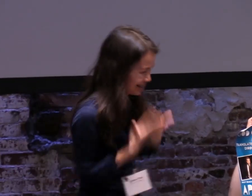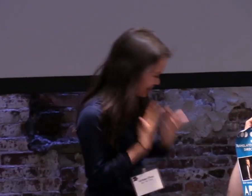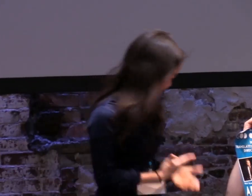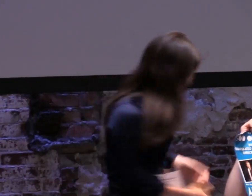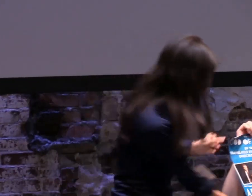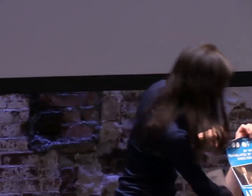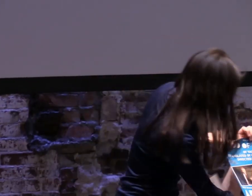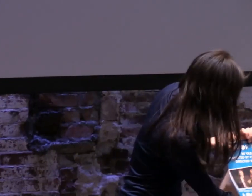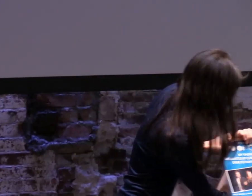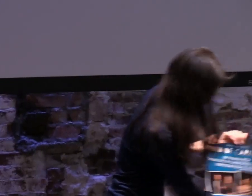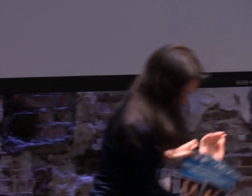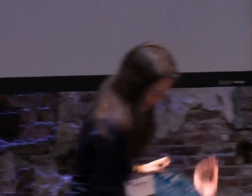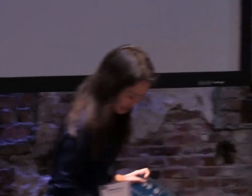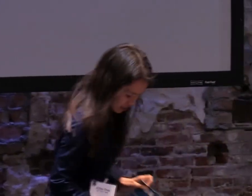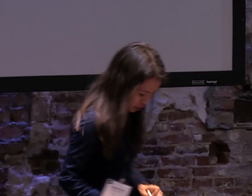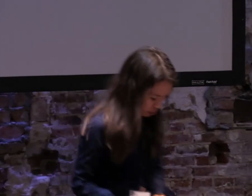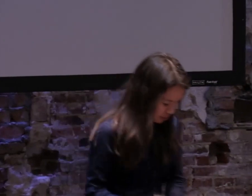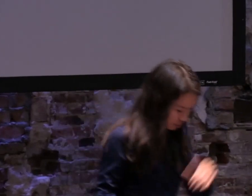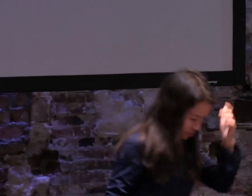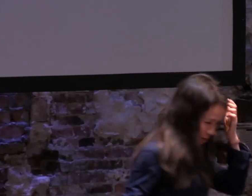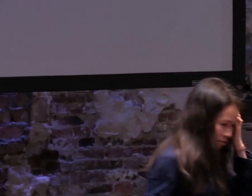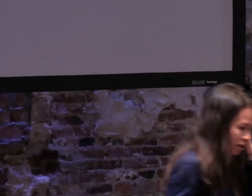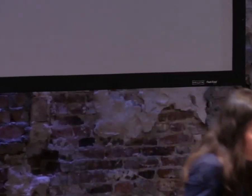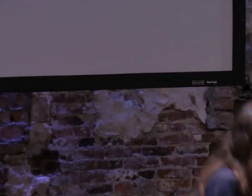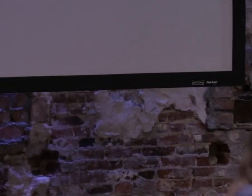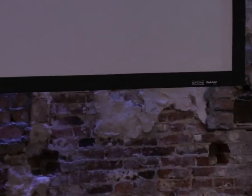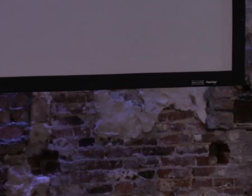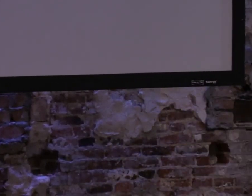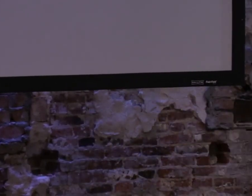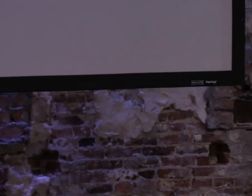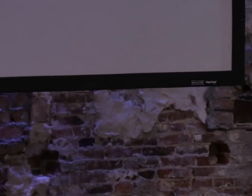who gave me the courage to be where I am today, to be in that kind of production.